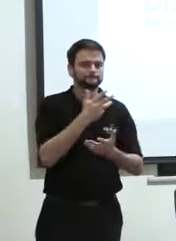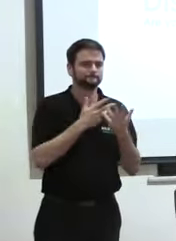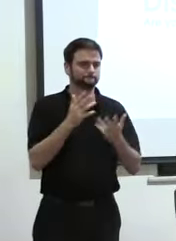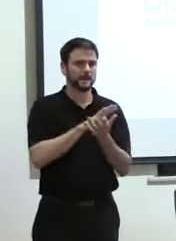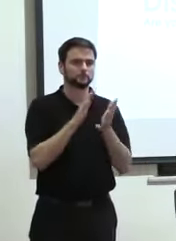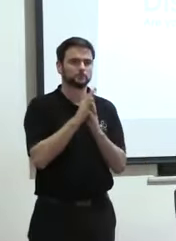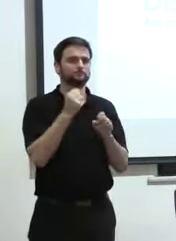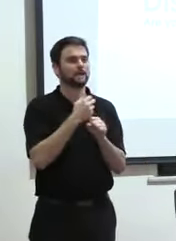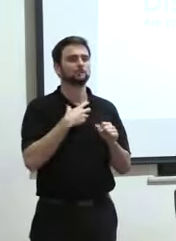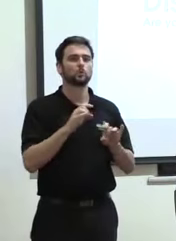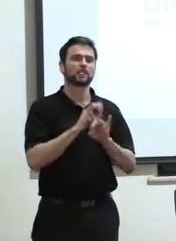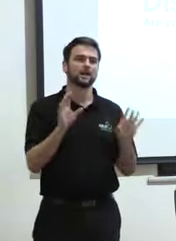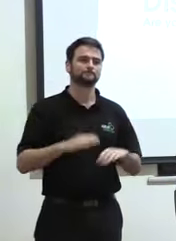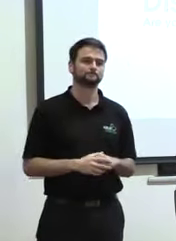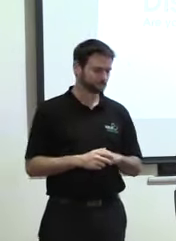at the moment. So